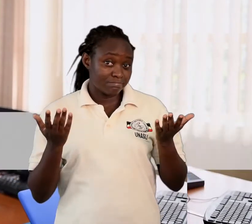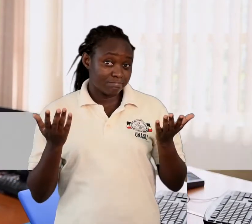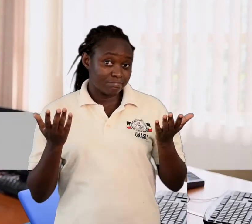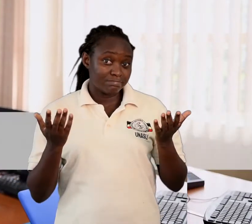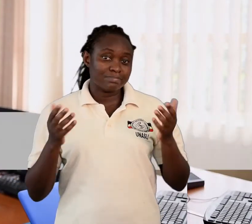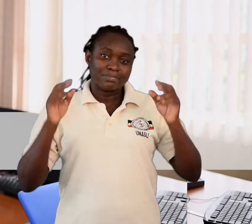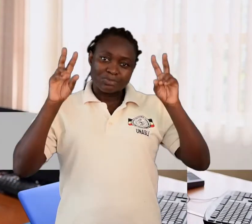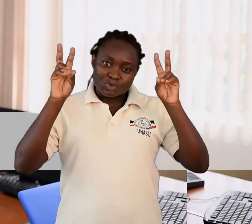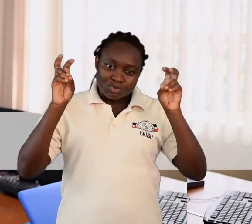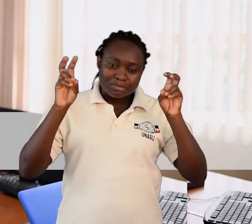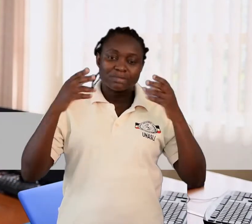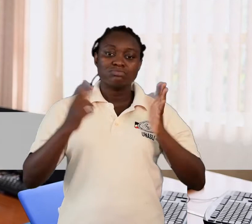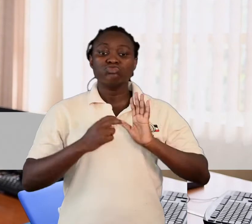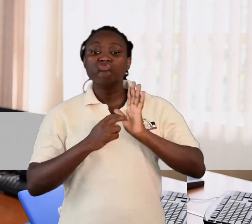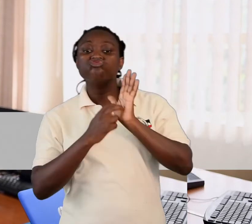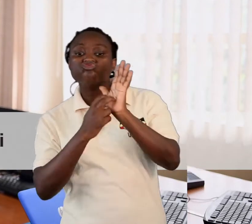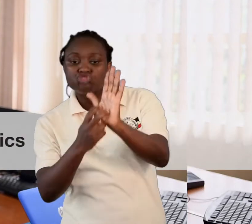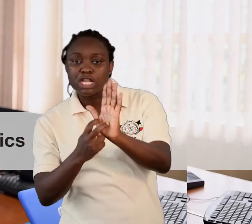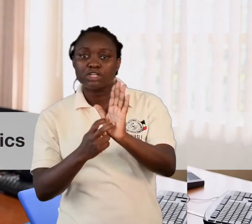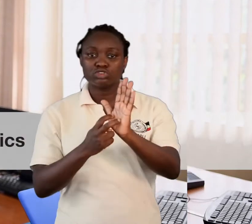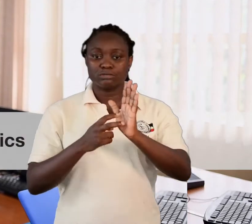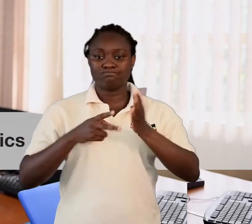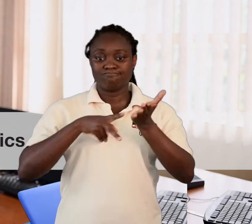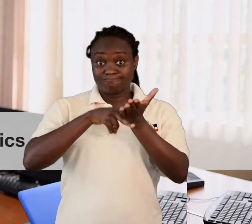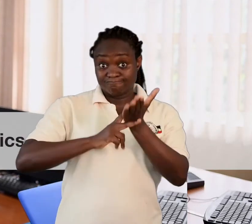is Introduction to Physics.